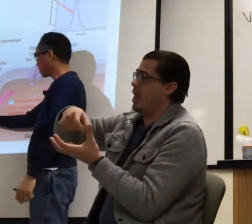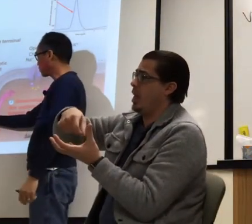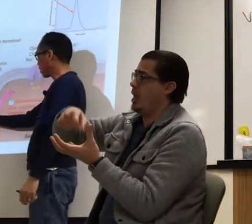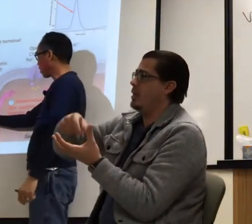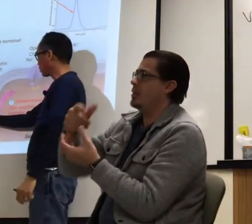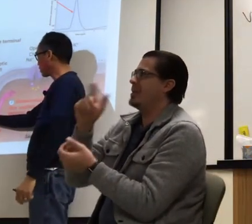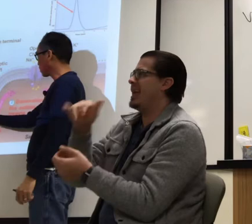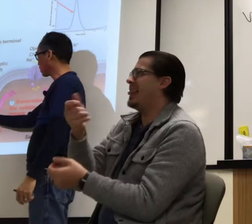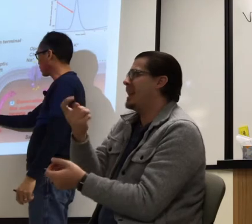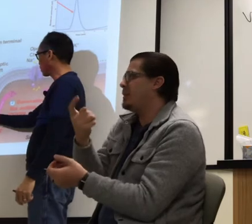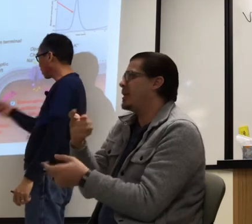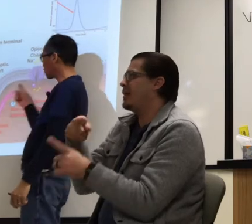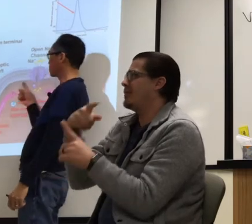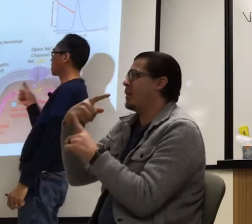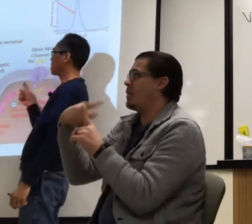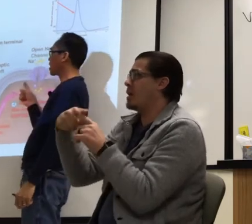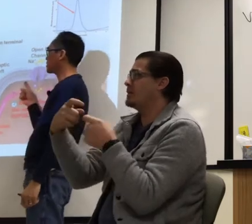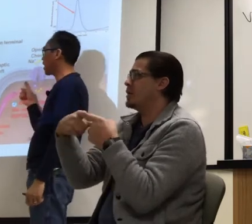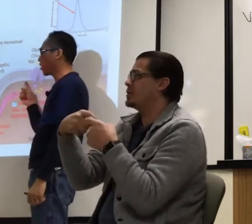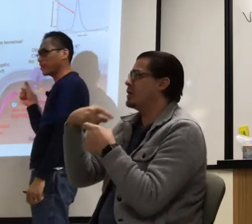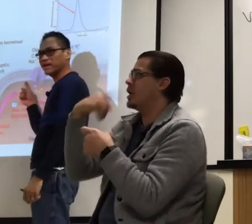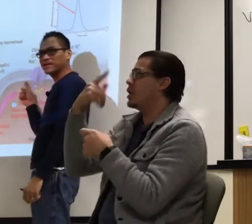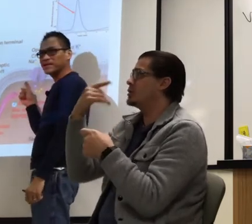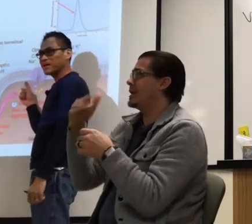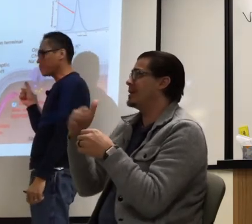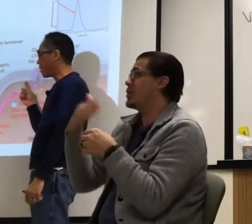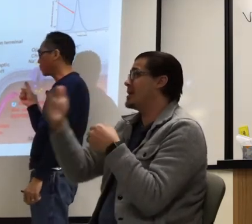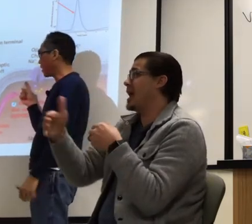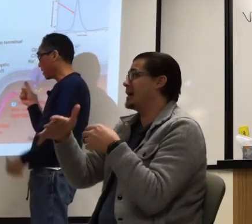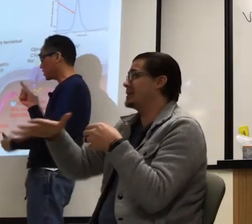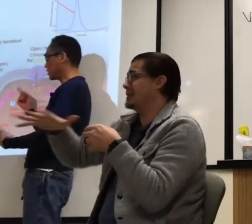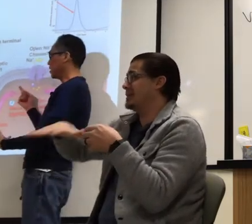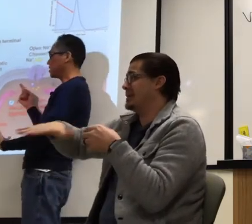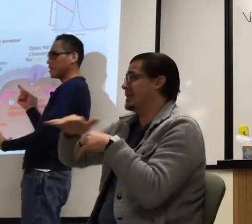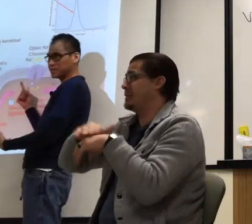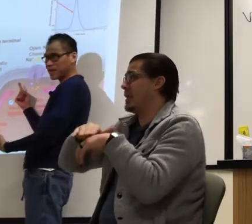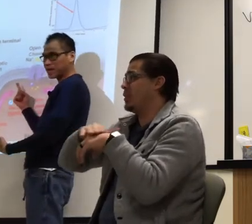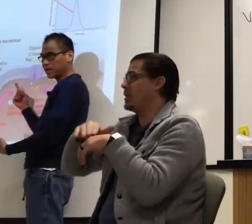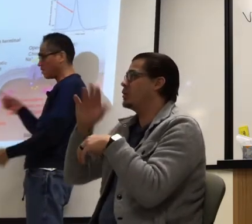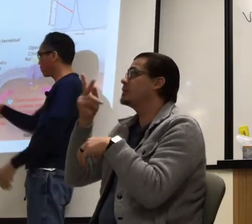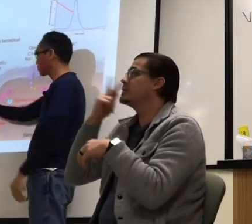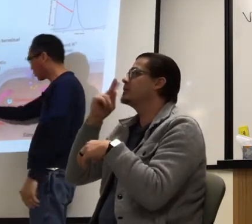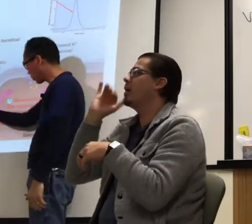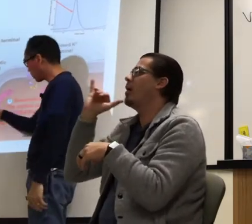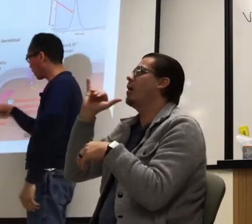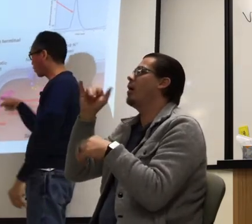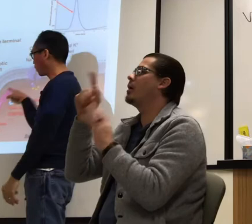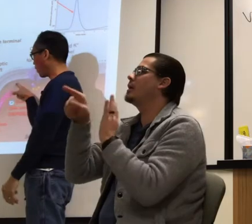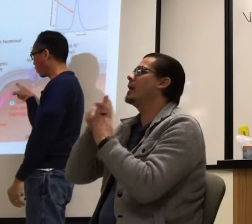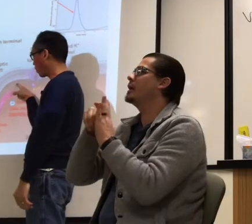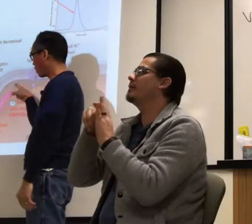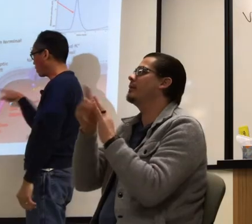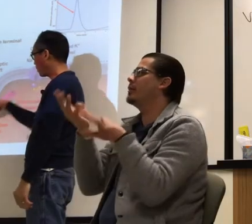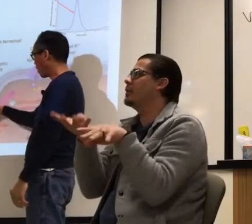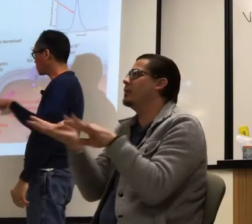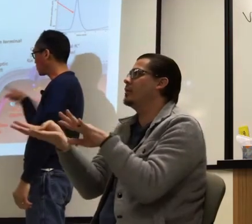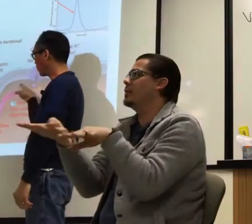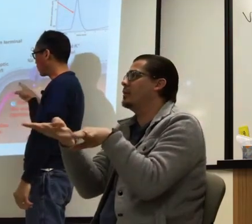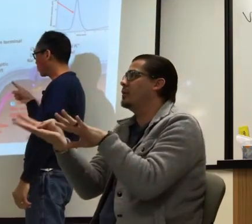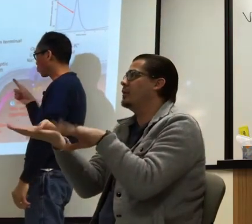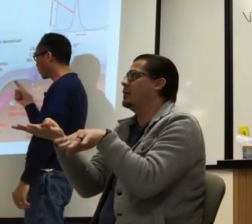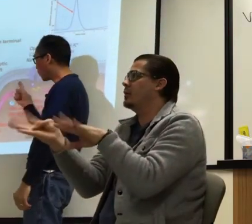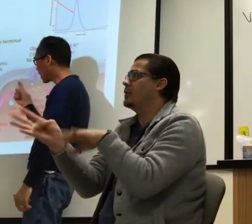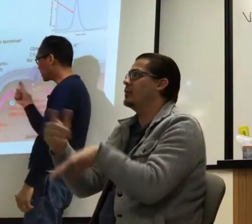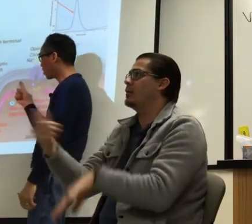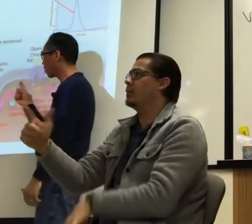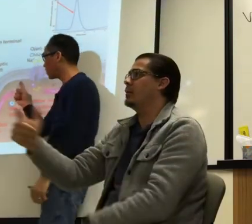bit of positive charge, it looks to the next area of membrane and it sees that it's negative and there's current that'll flow positive,